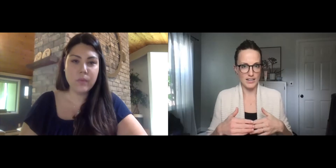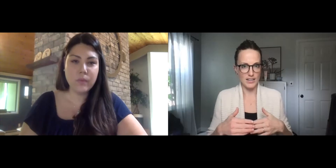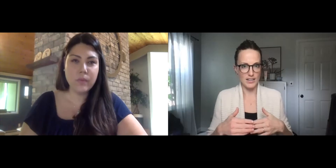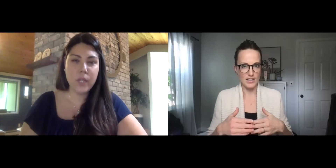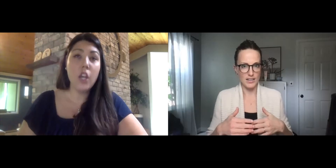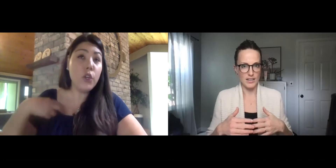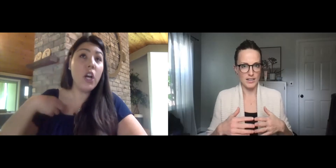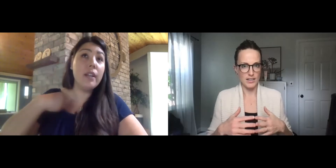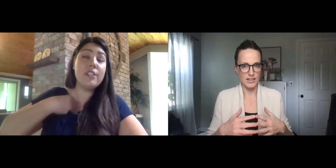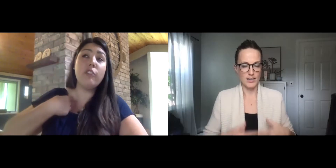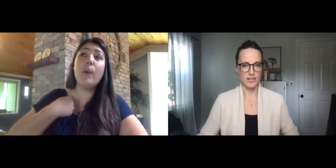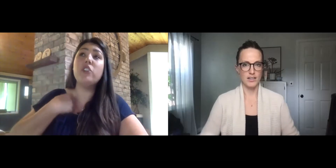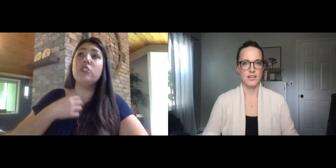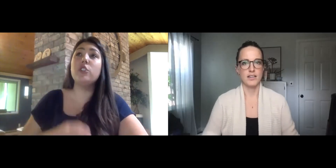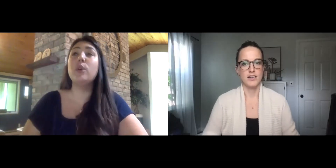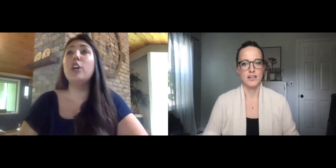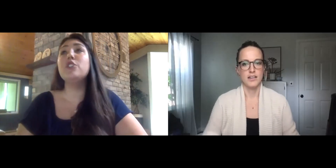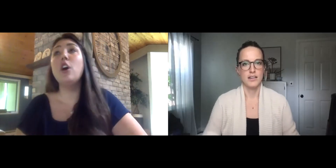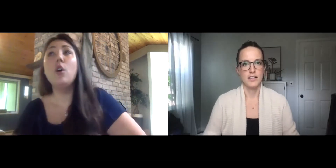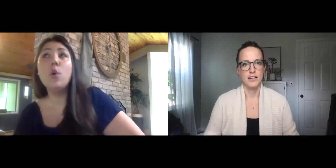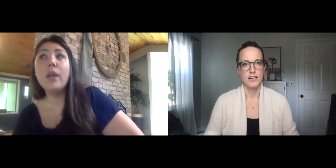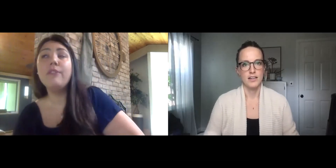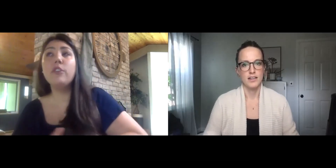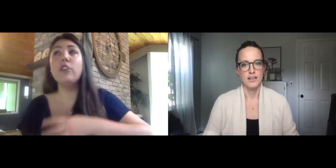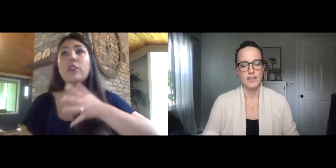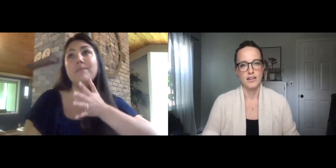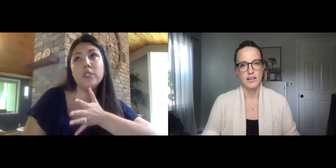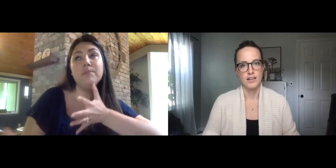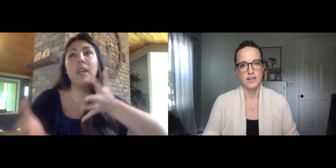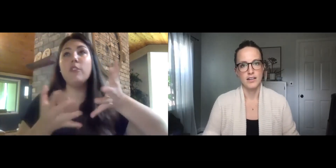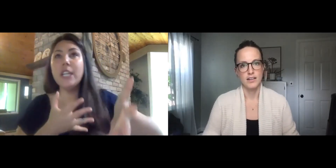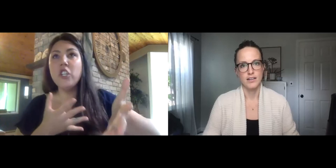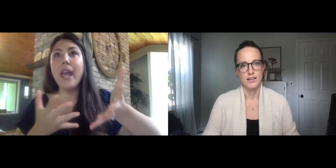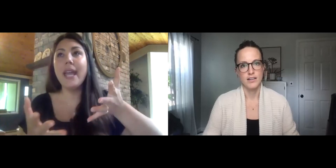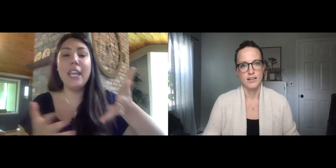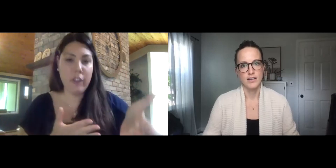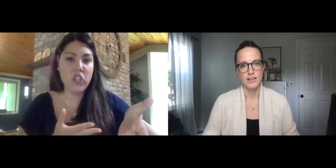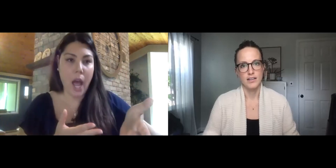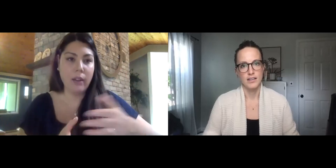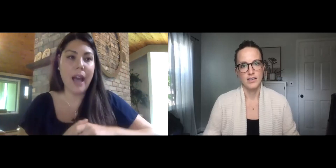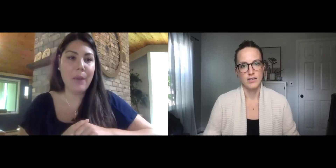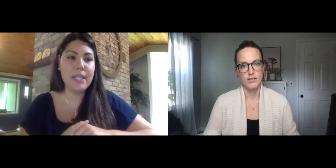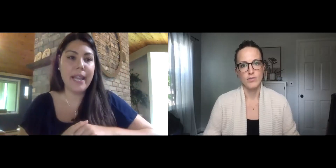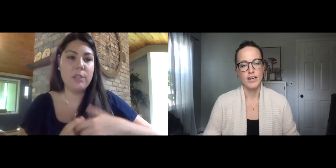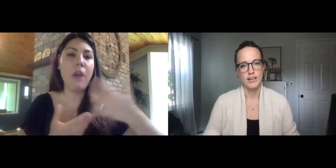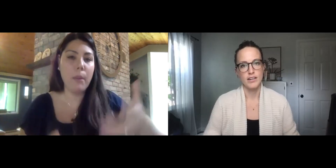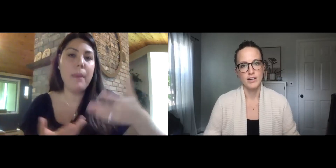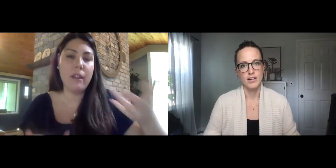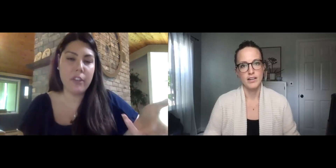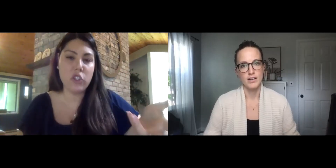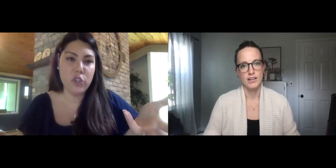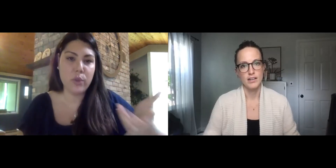it? You could. That's a great question too. So if you're teaching a hearing child, I would say it's Right.